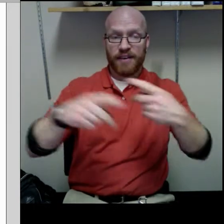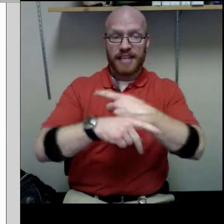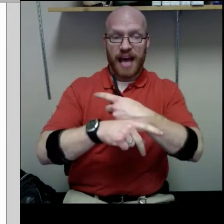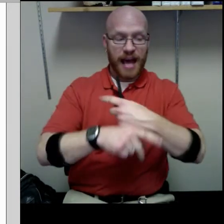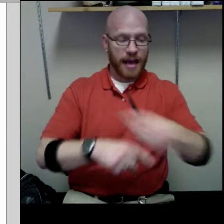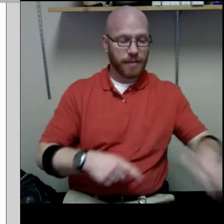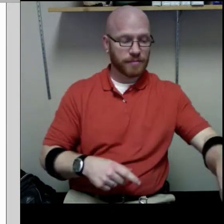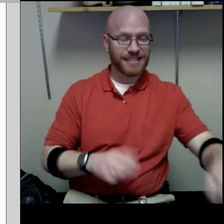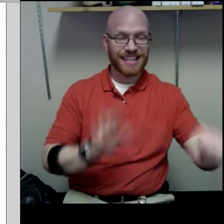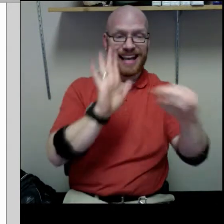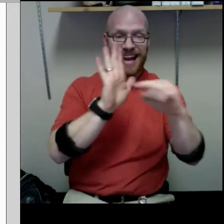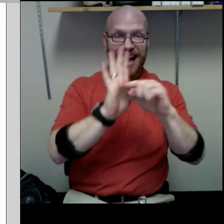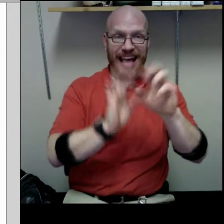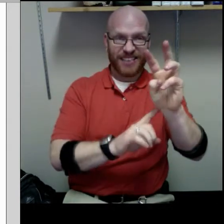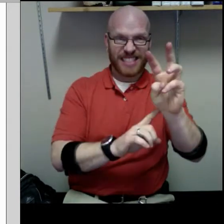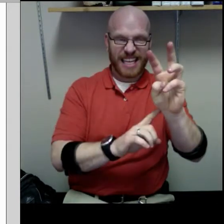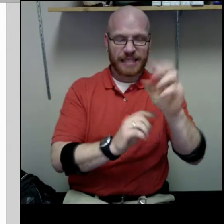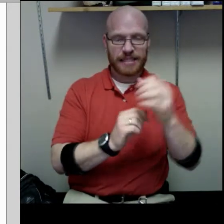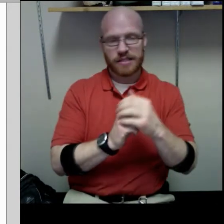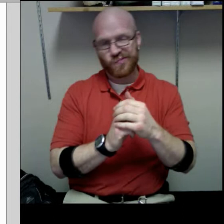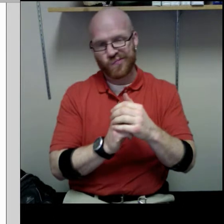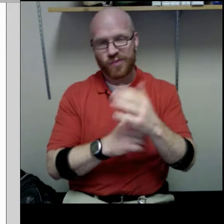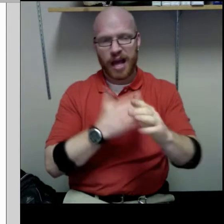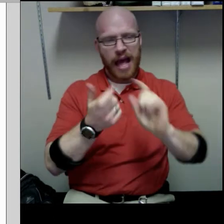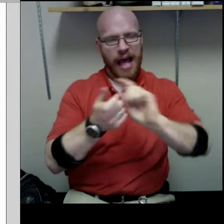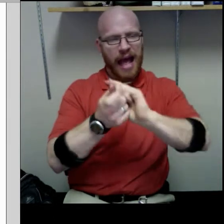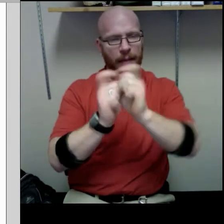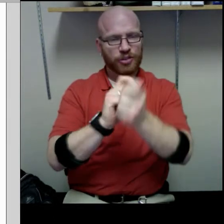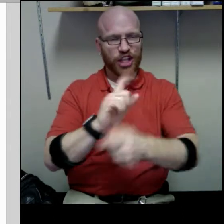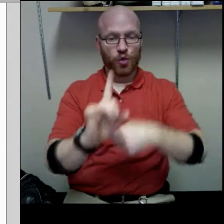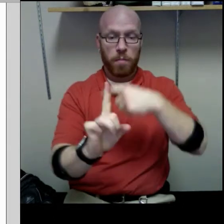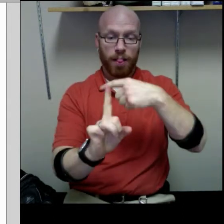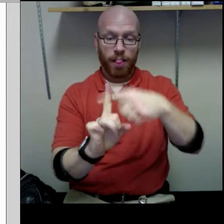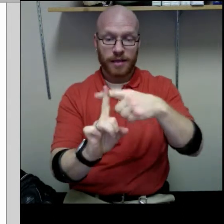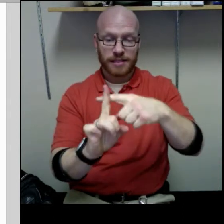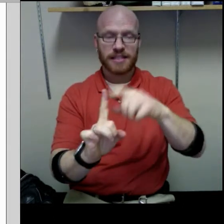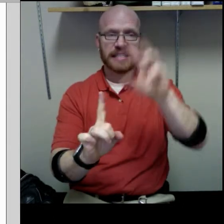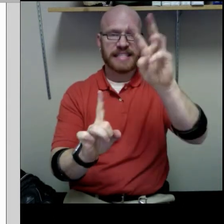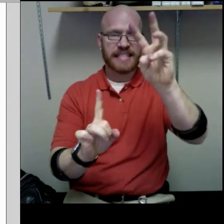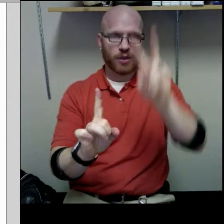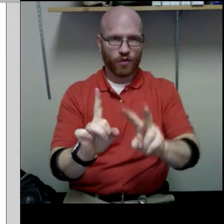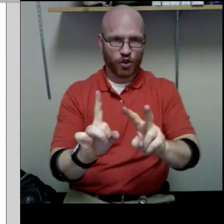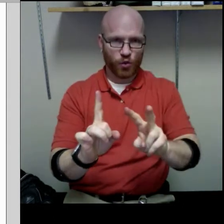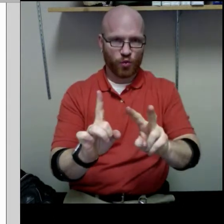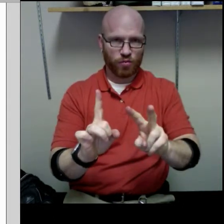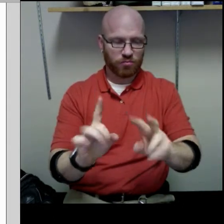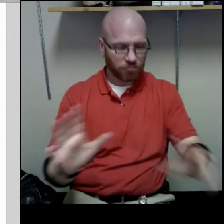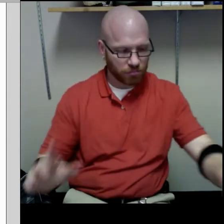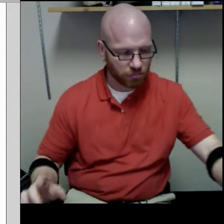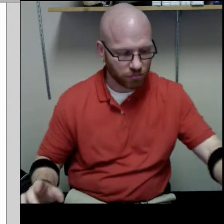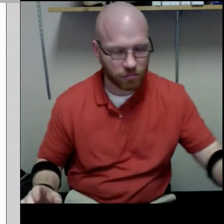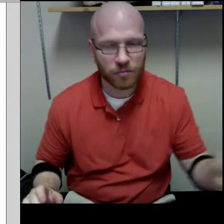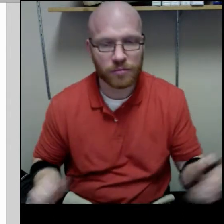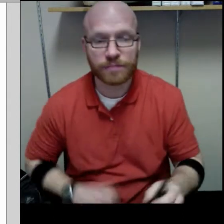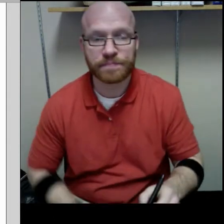half times negative 6, I'm going to change to plus 6 over 2.